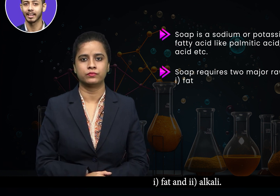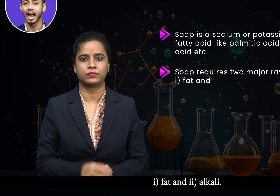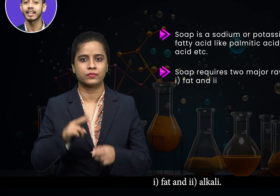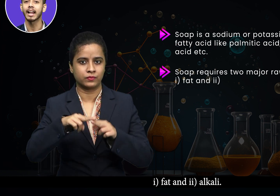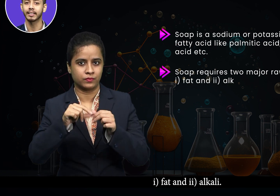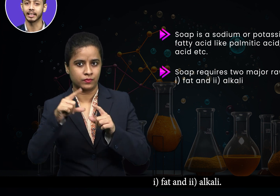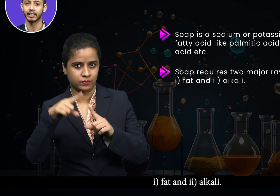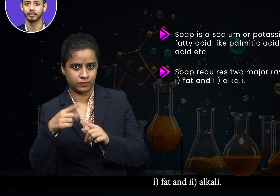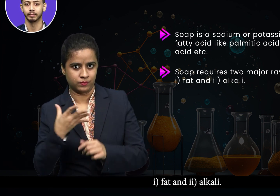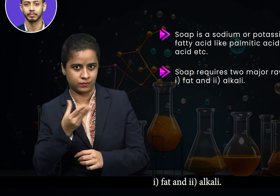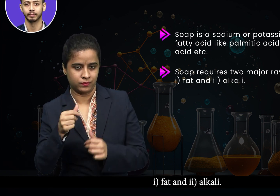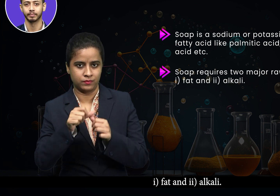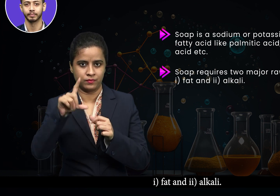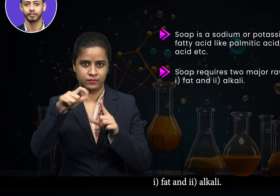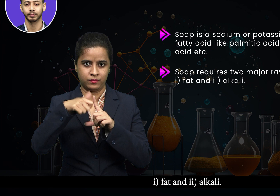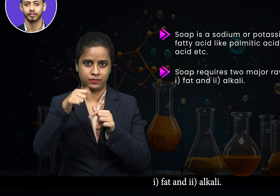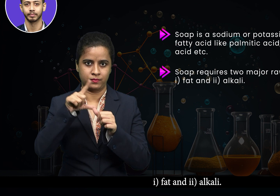fat and alkali.